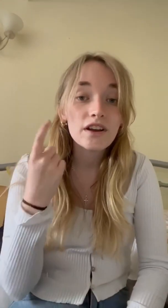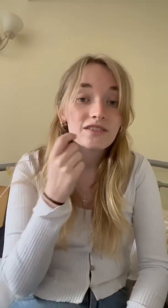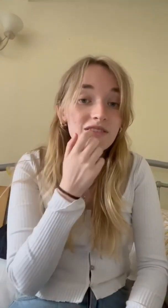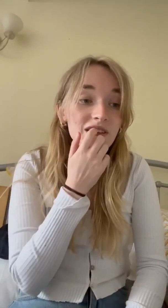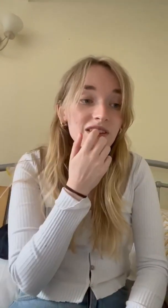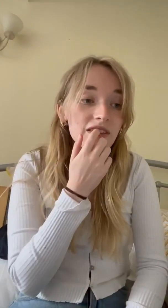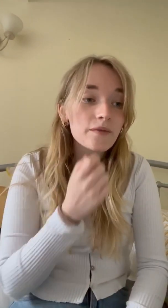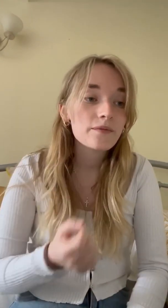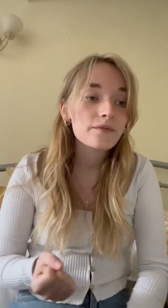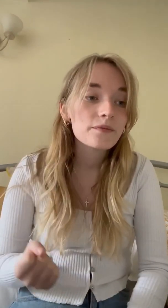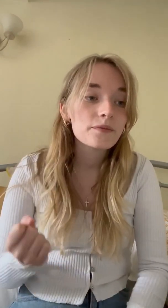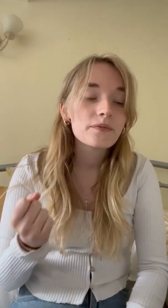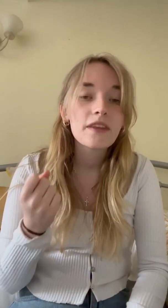first tooth,